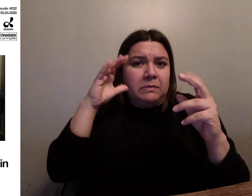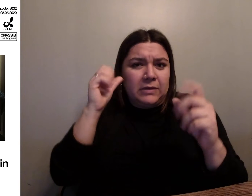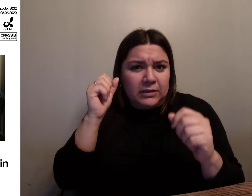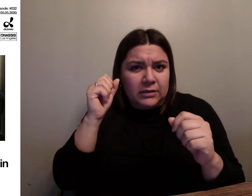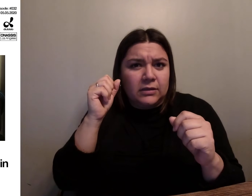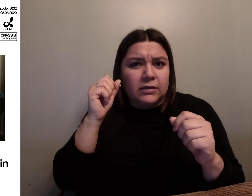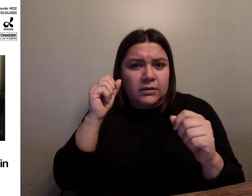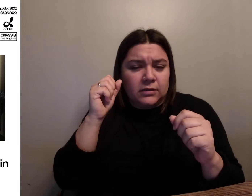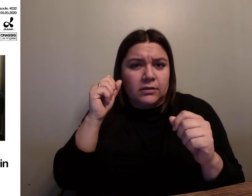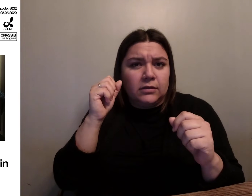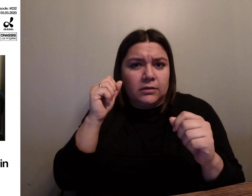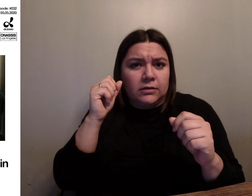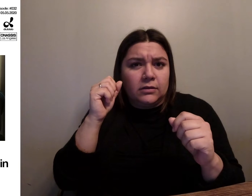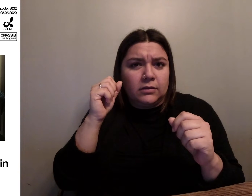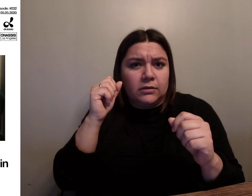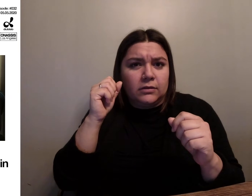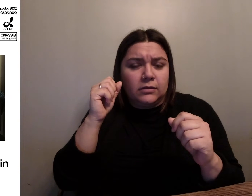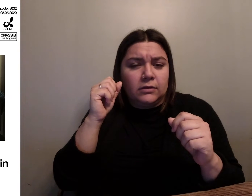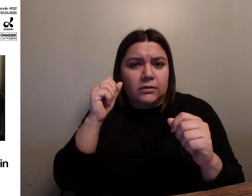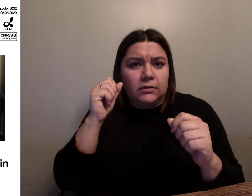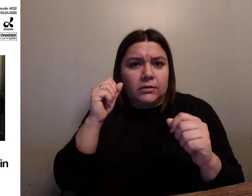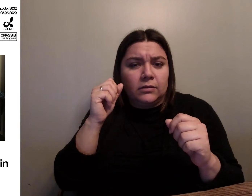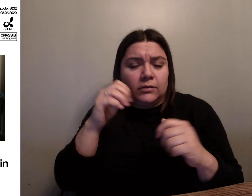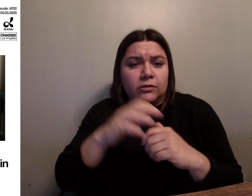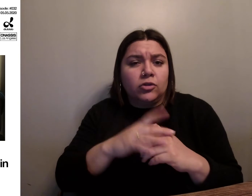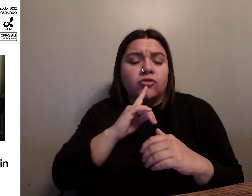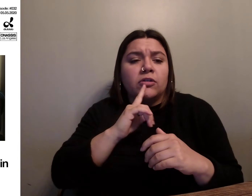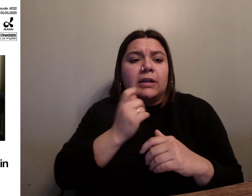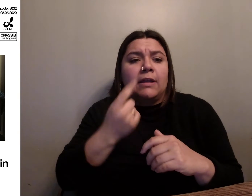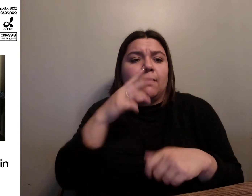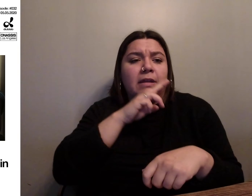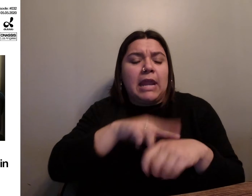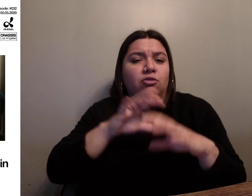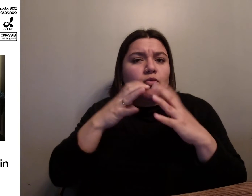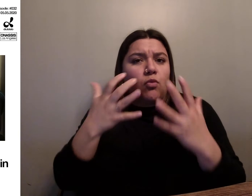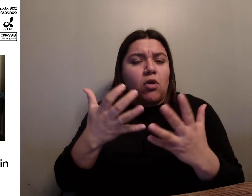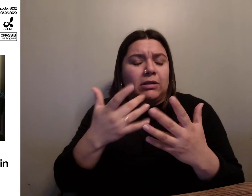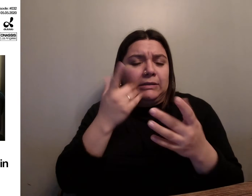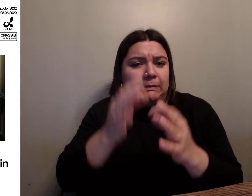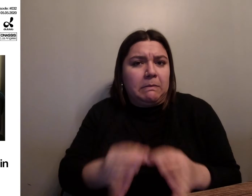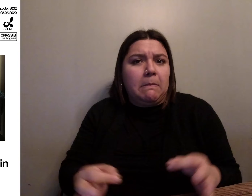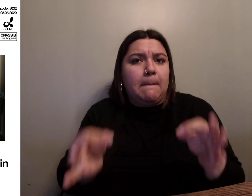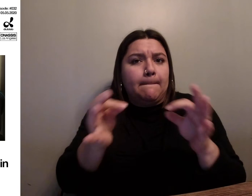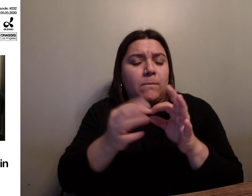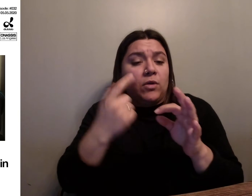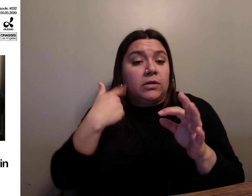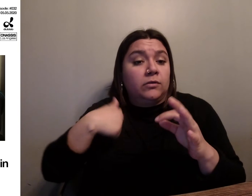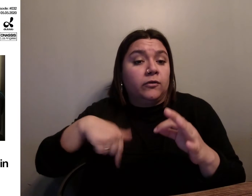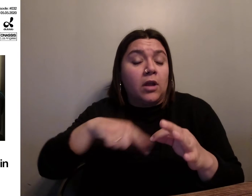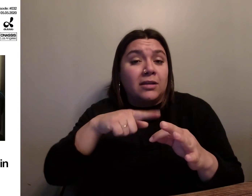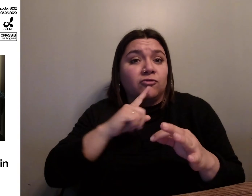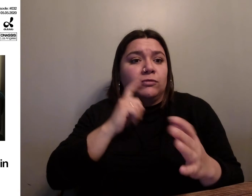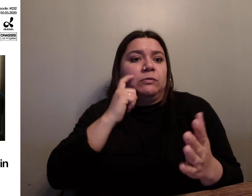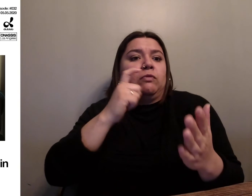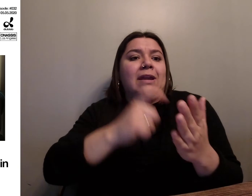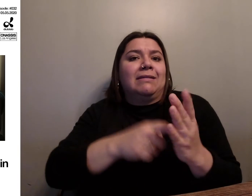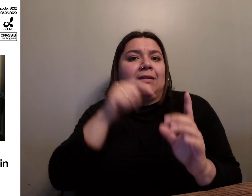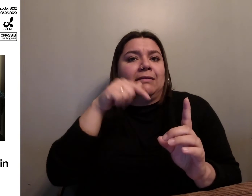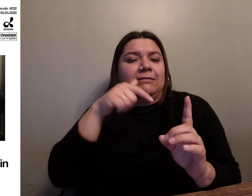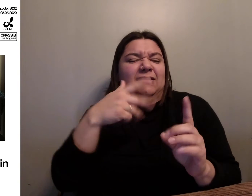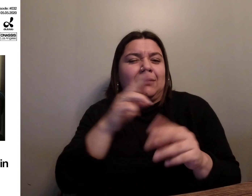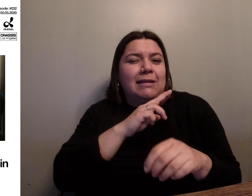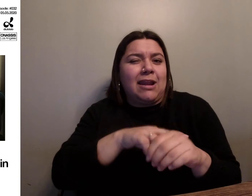to recognize that. So I'm hopeful about that. And when I get up in the morning, that's the thing that kind of powers my